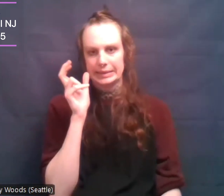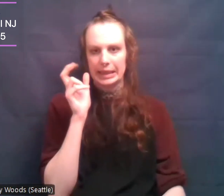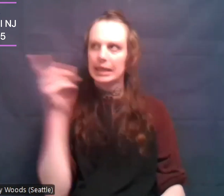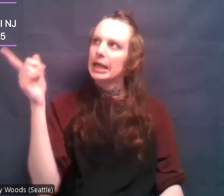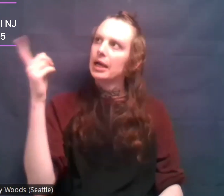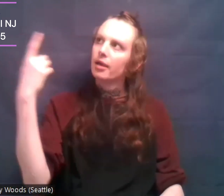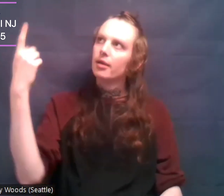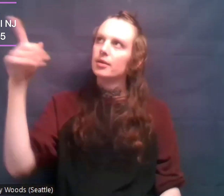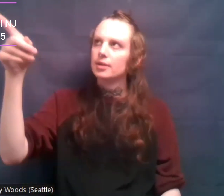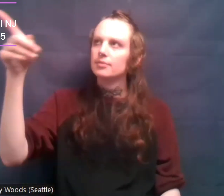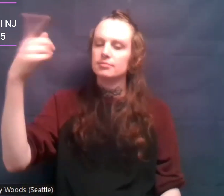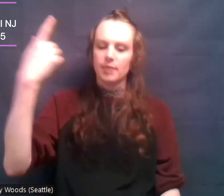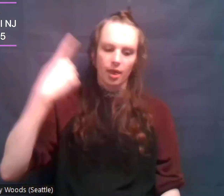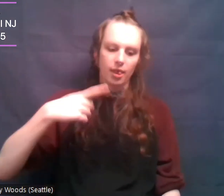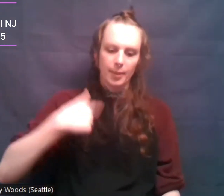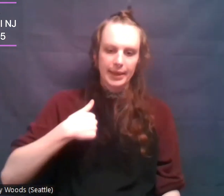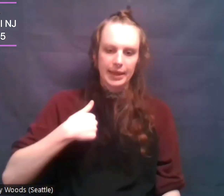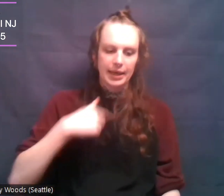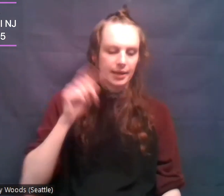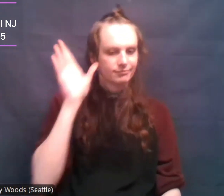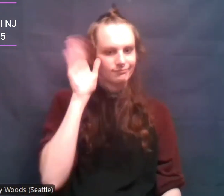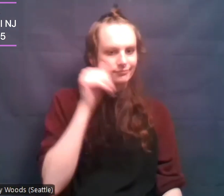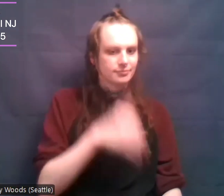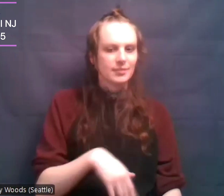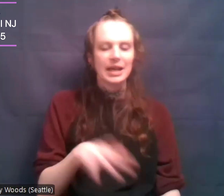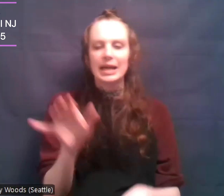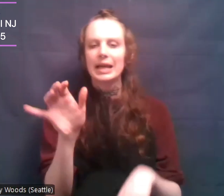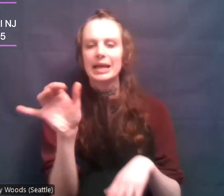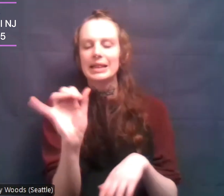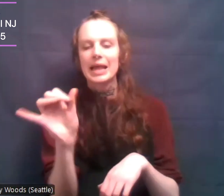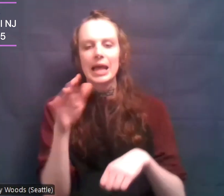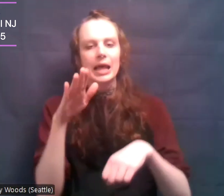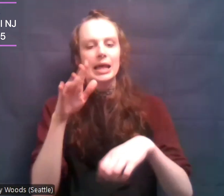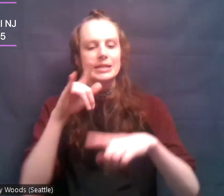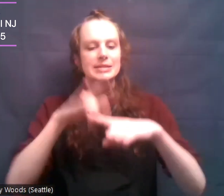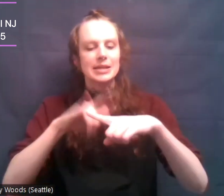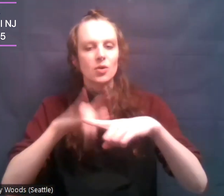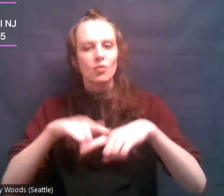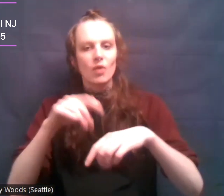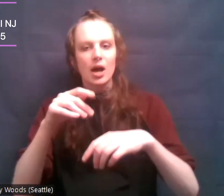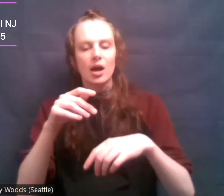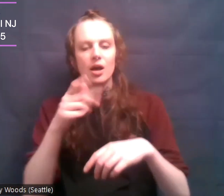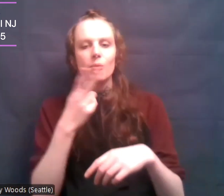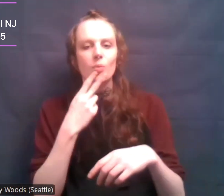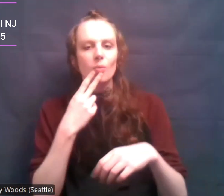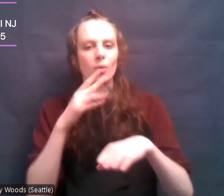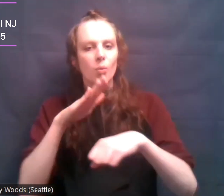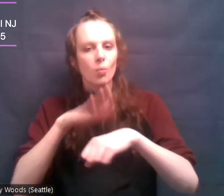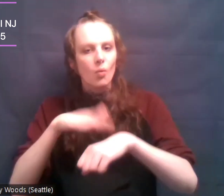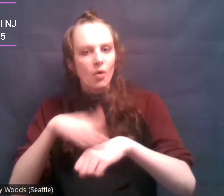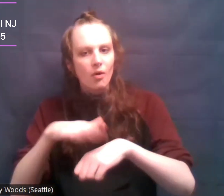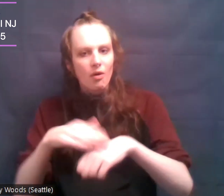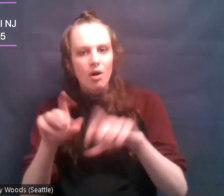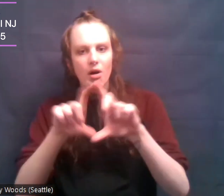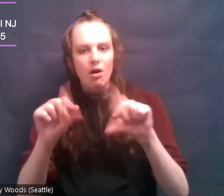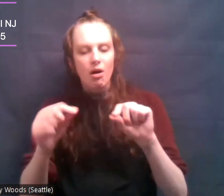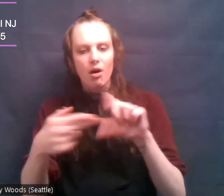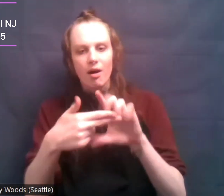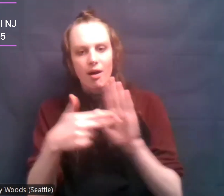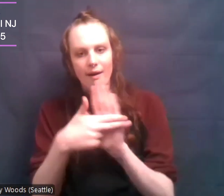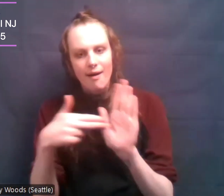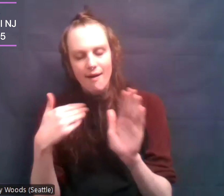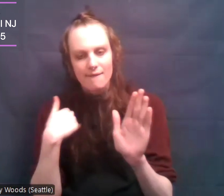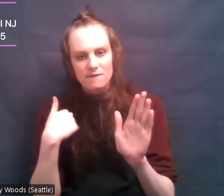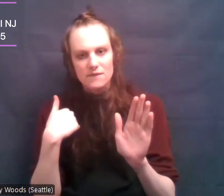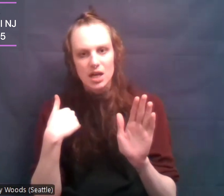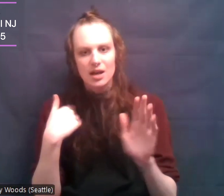like, cigarettes. Like I know the risks associated with this, but like I just wasn't paying attention.